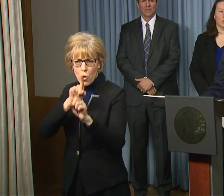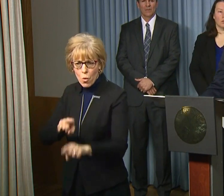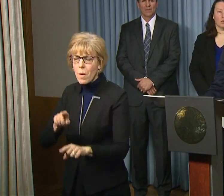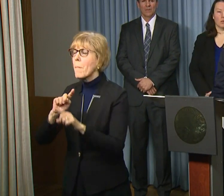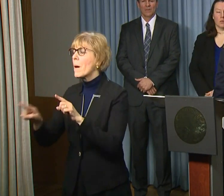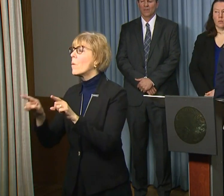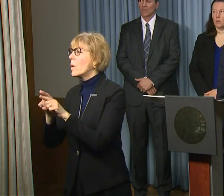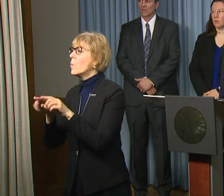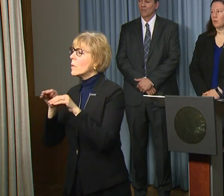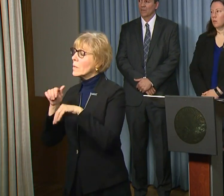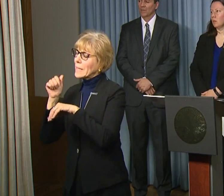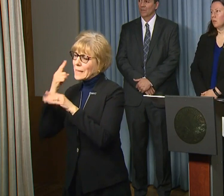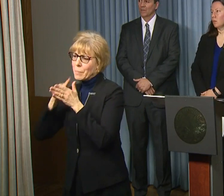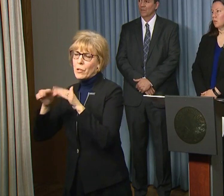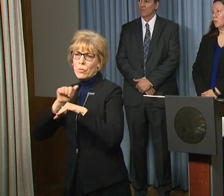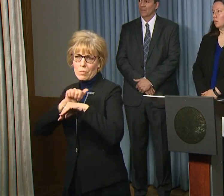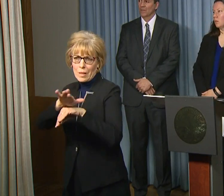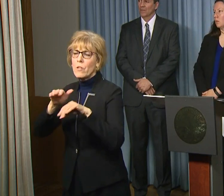managing it.